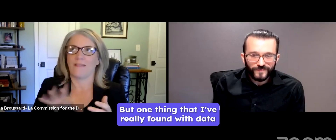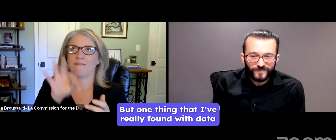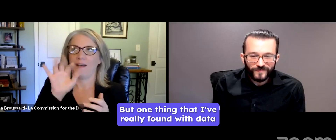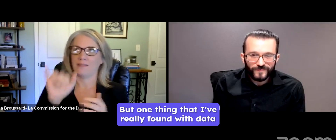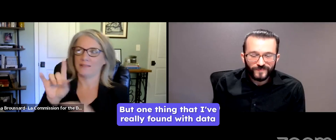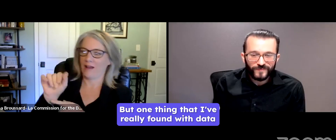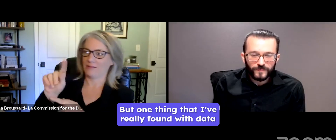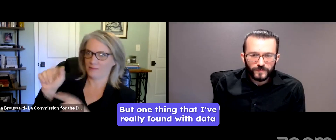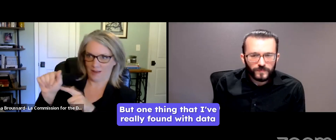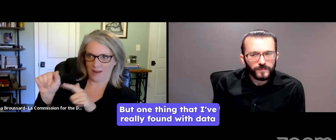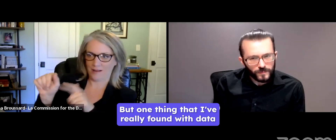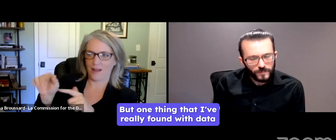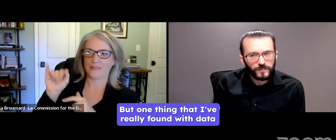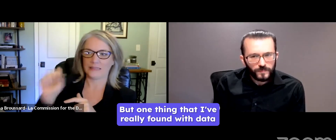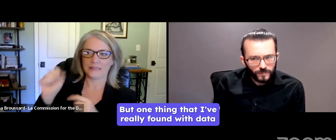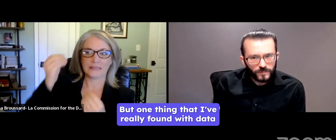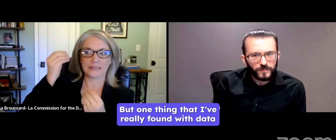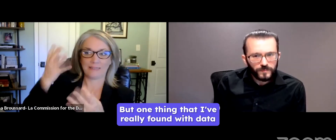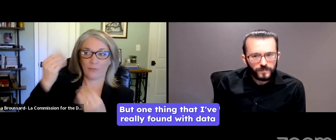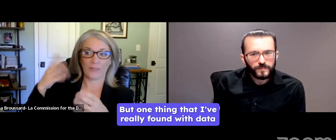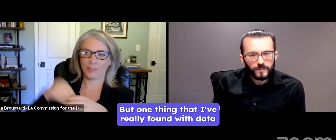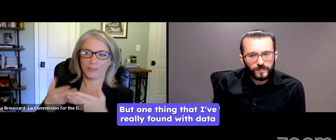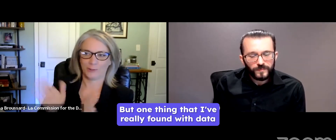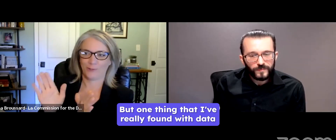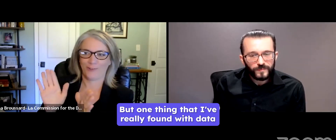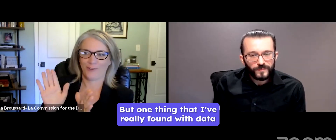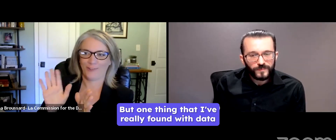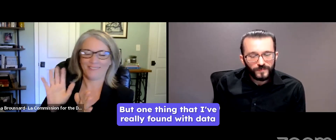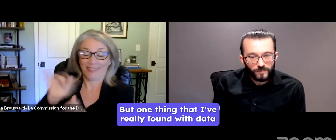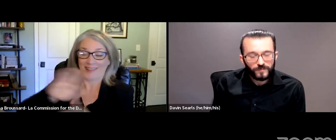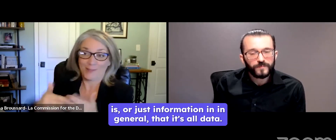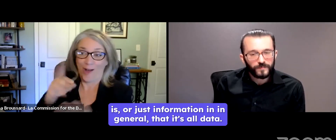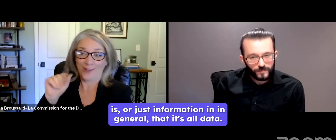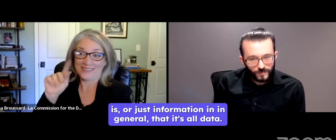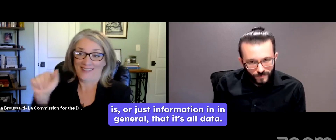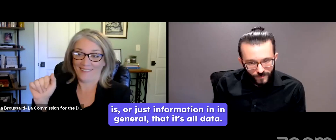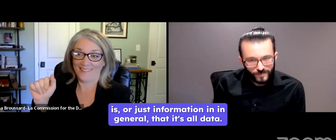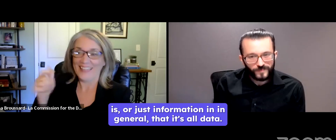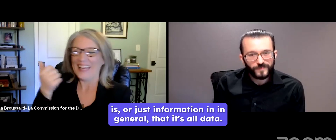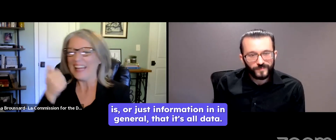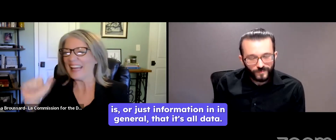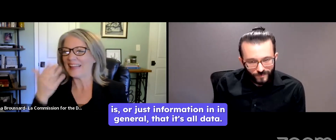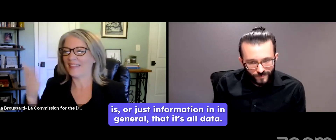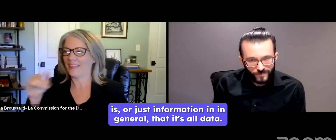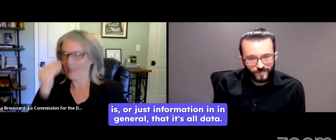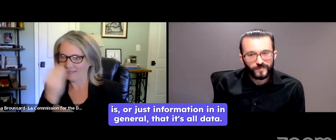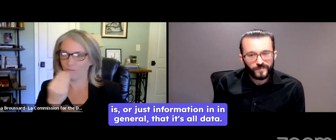But one thing that I've really found with data is, or just information in general, that it's